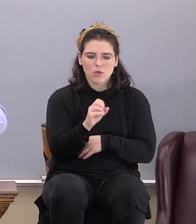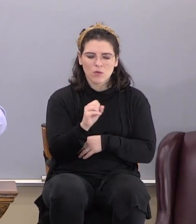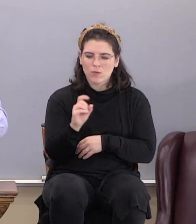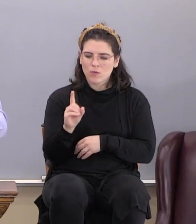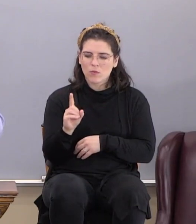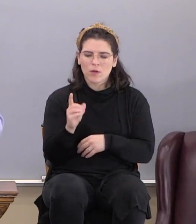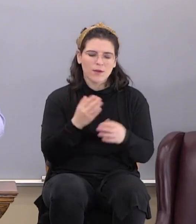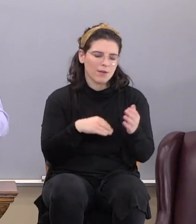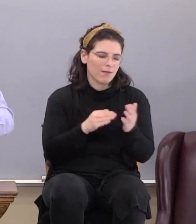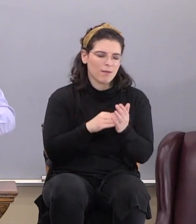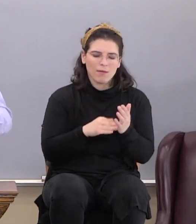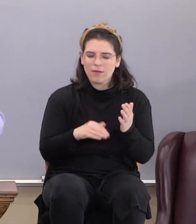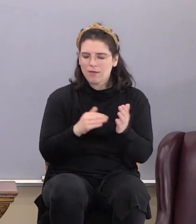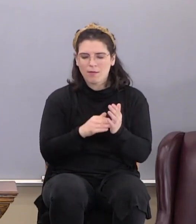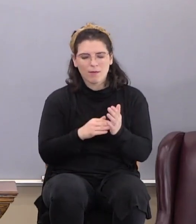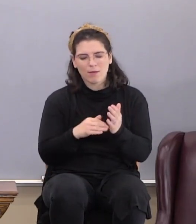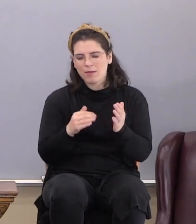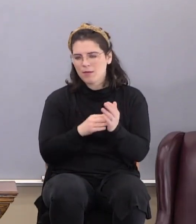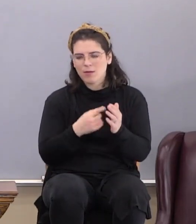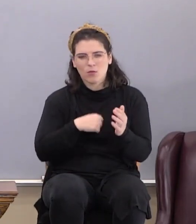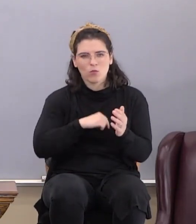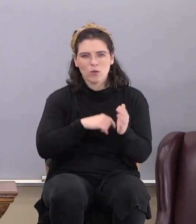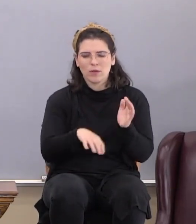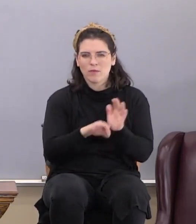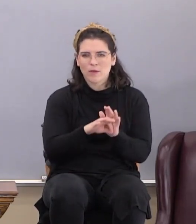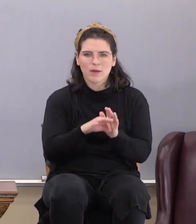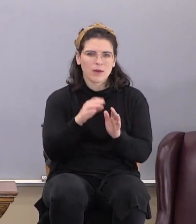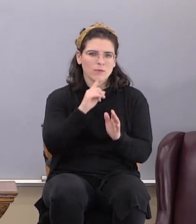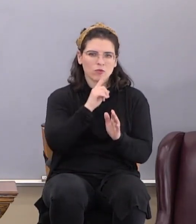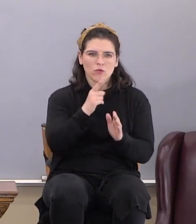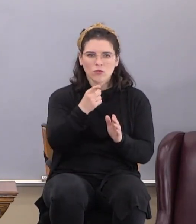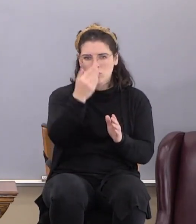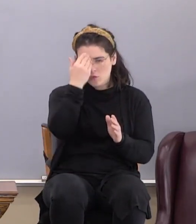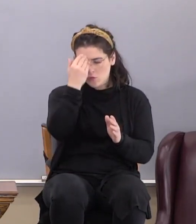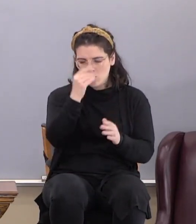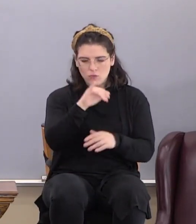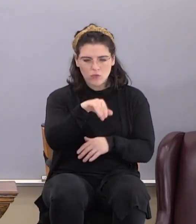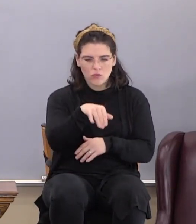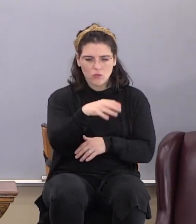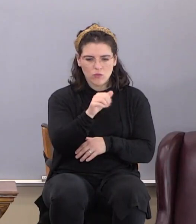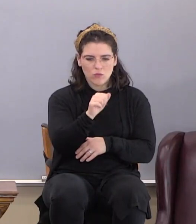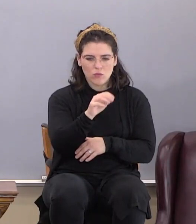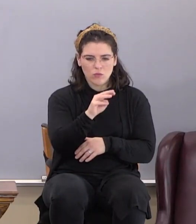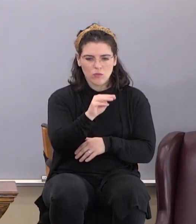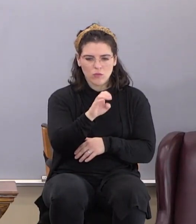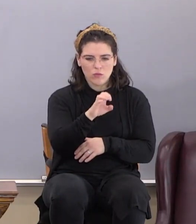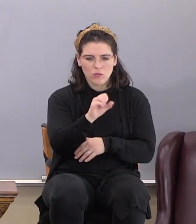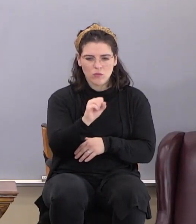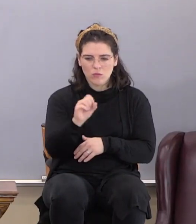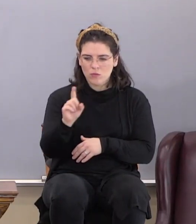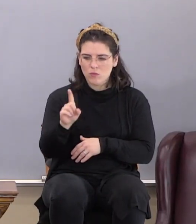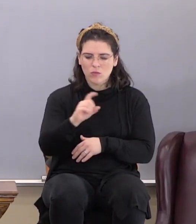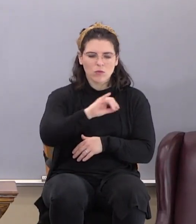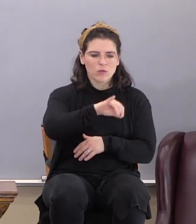We find, and by the way, I'm sure you're familiar with James chapter 1. We'll go over there. James chapter